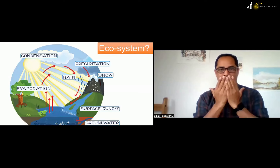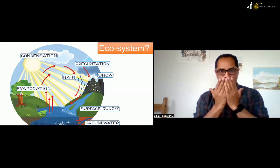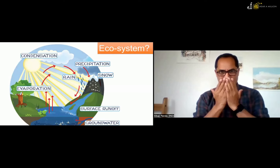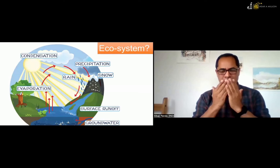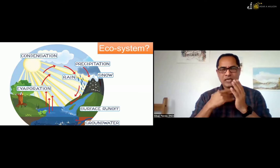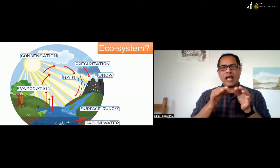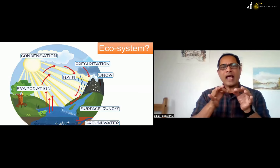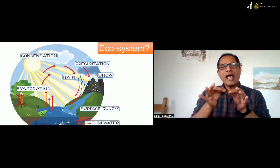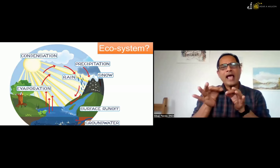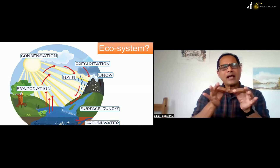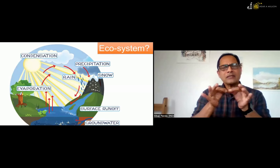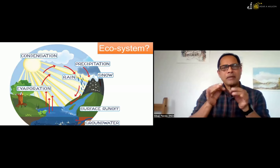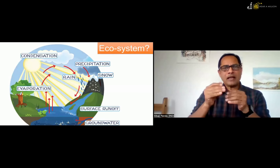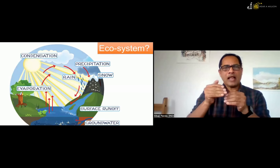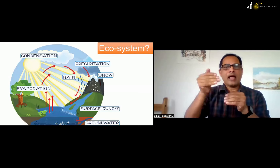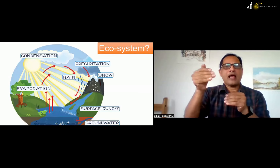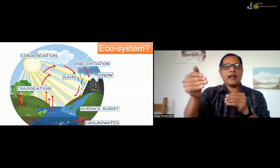to me,